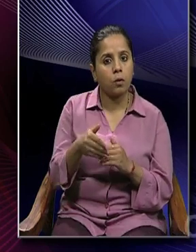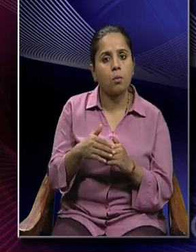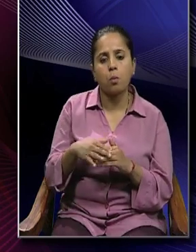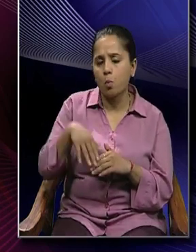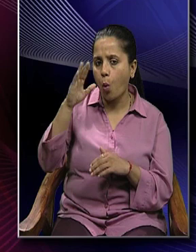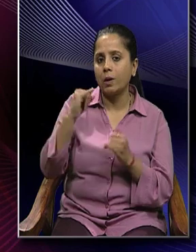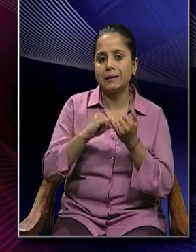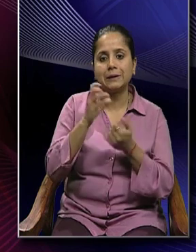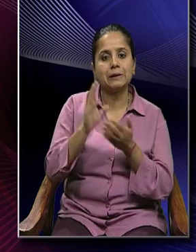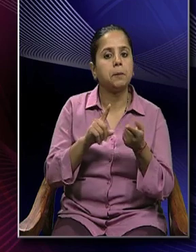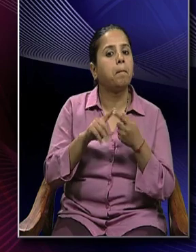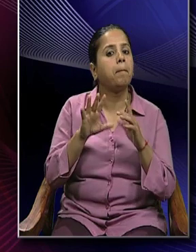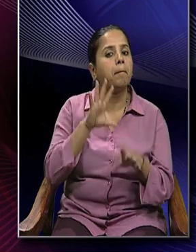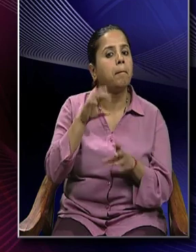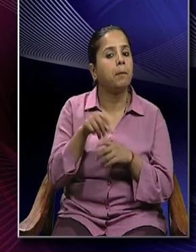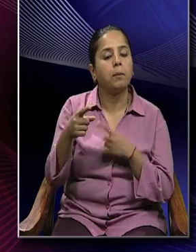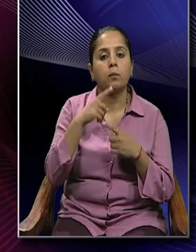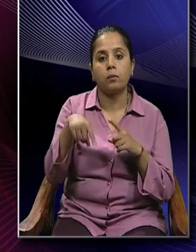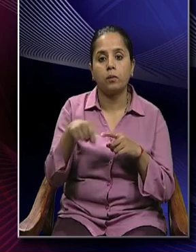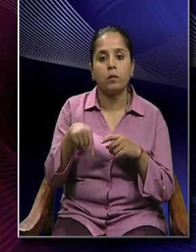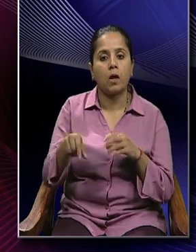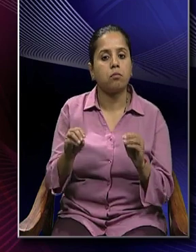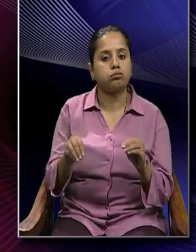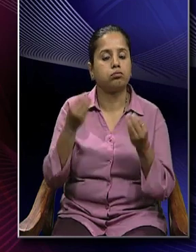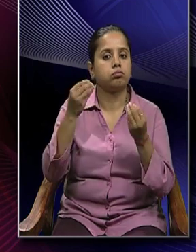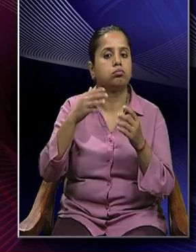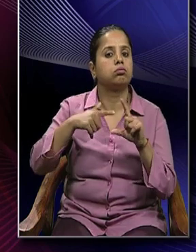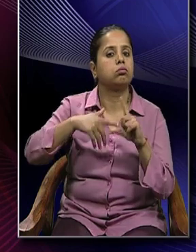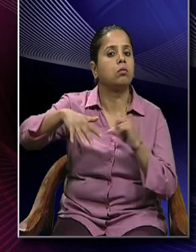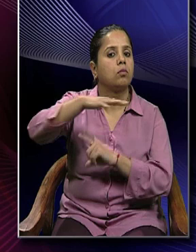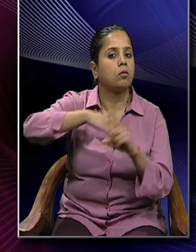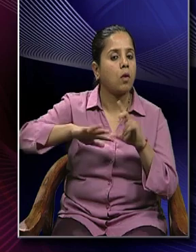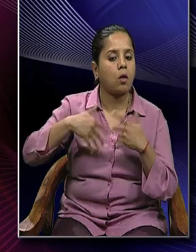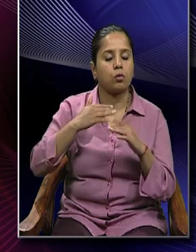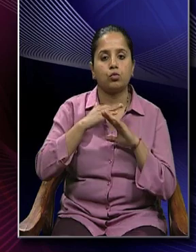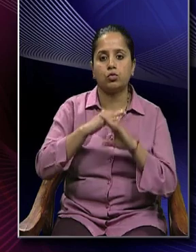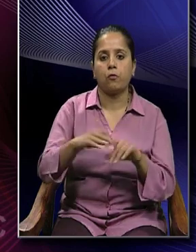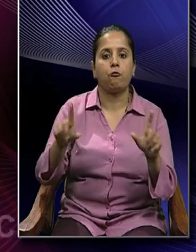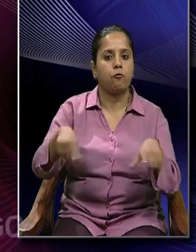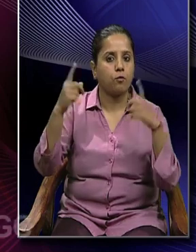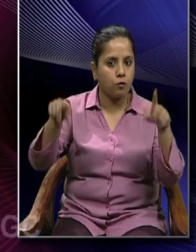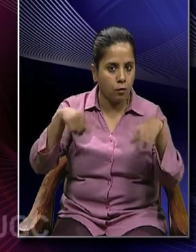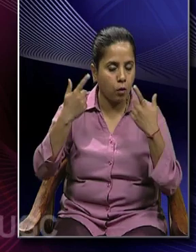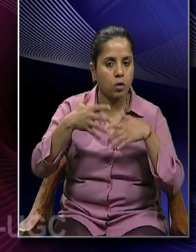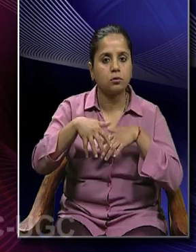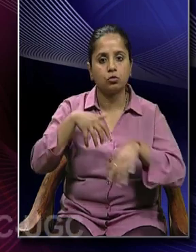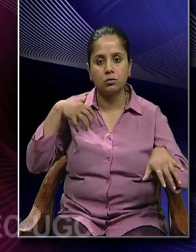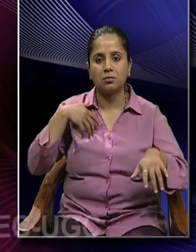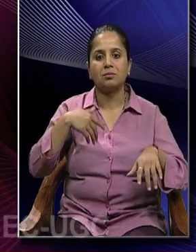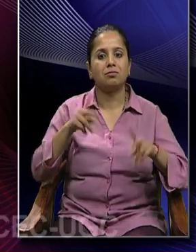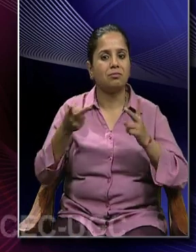scheme, and they talk about improving the environment and how to safeguard the forest and the wildlife of the country as